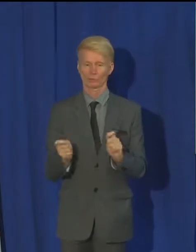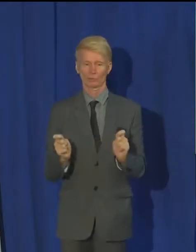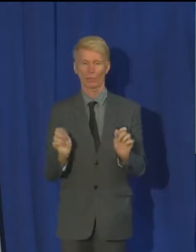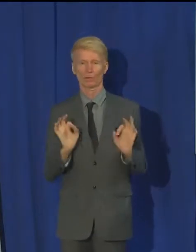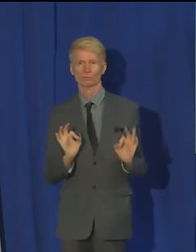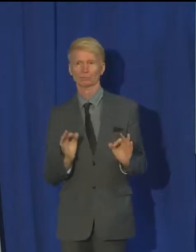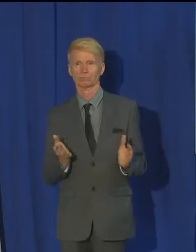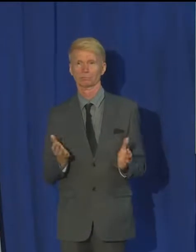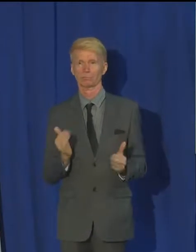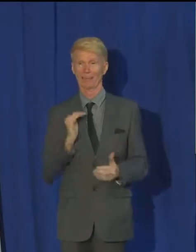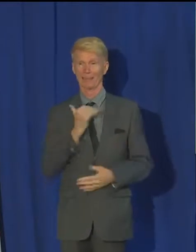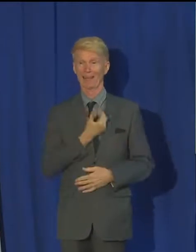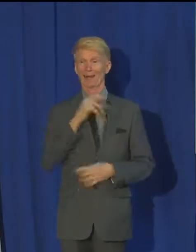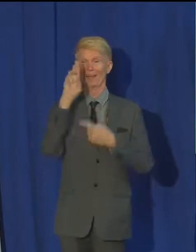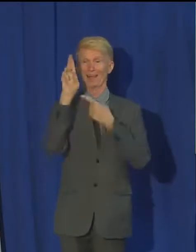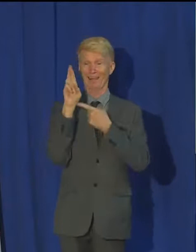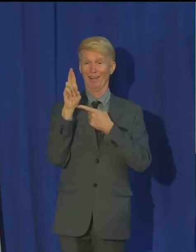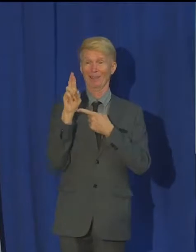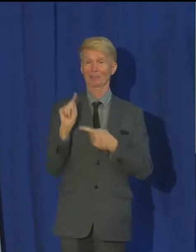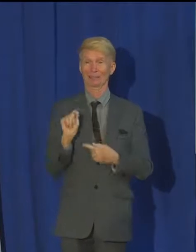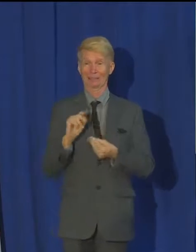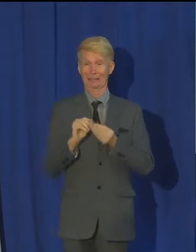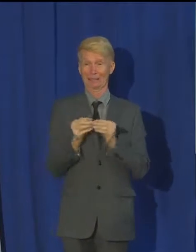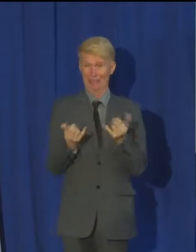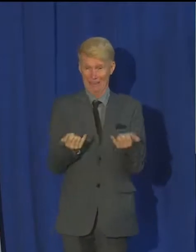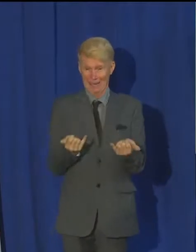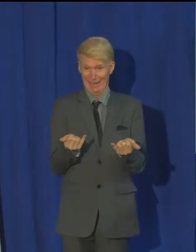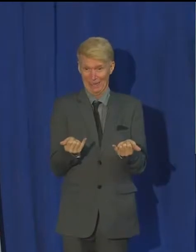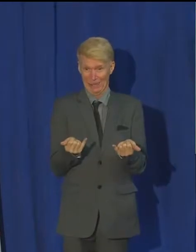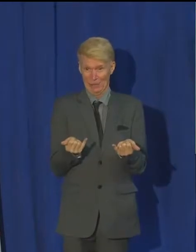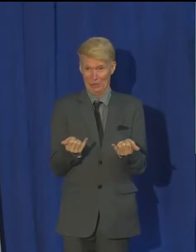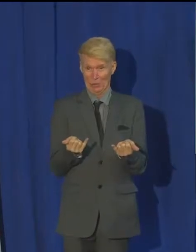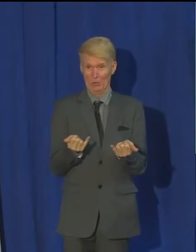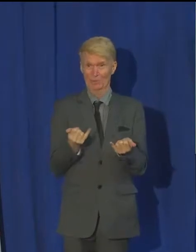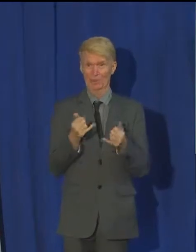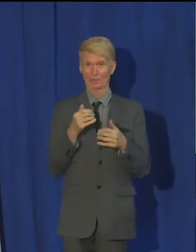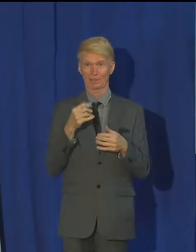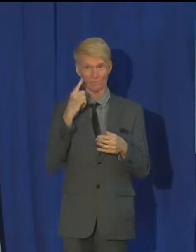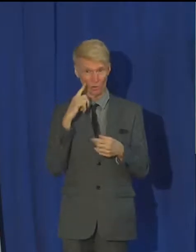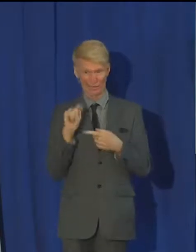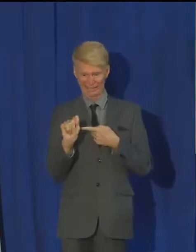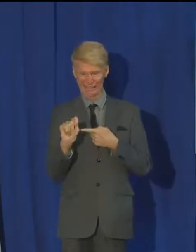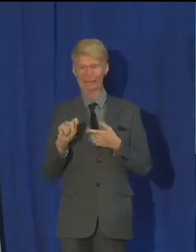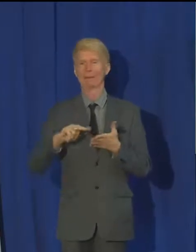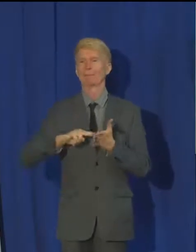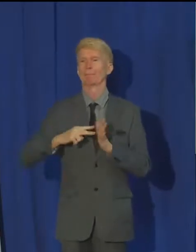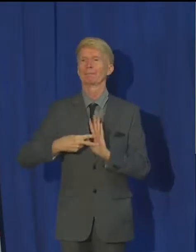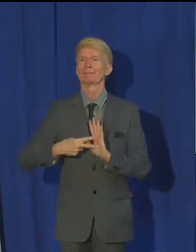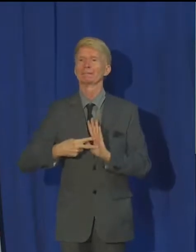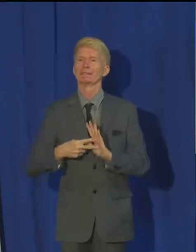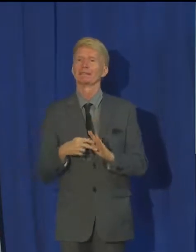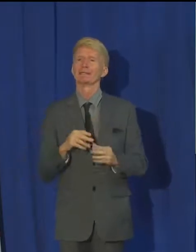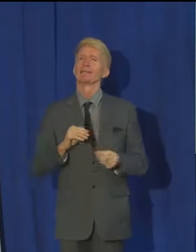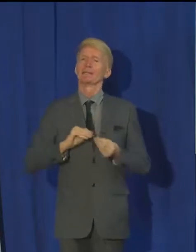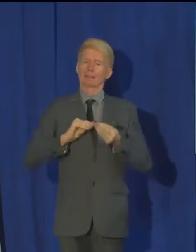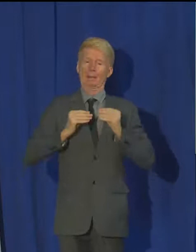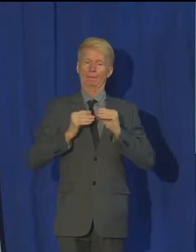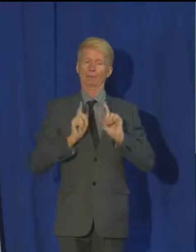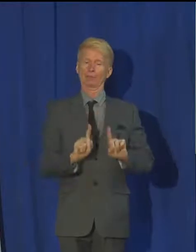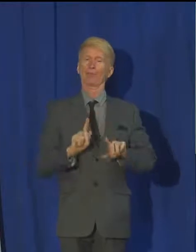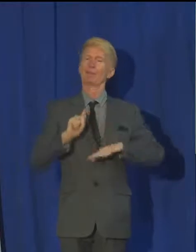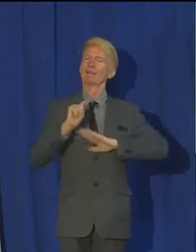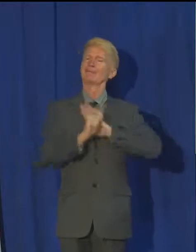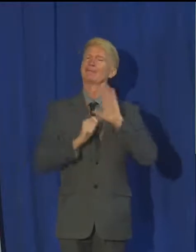current reproduction number, our RT in Chicago at this time, that's what the T stands for, the reproduction number in